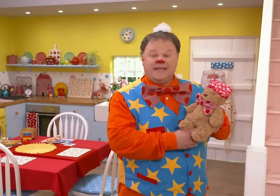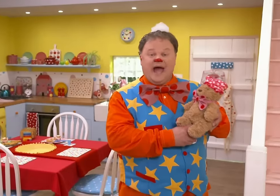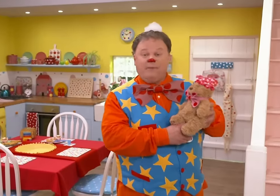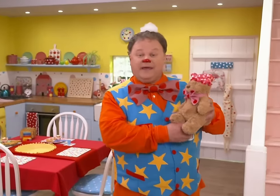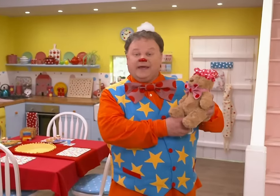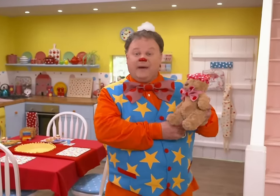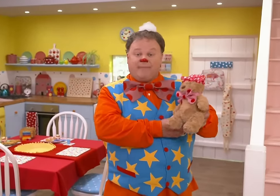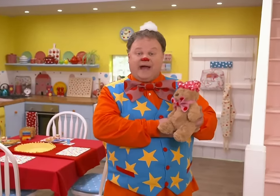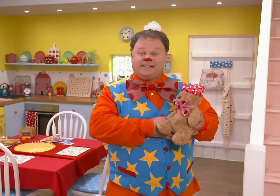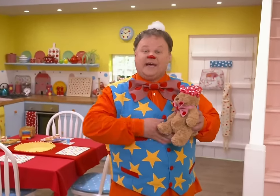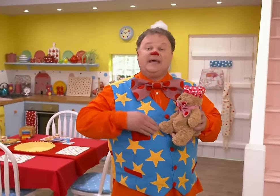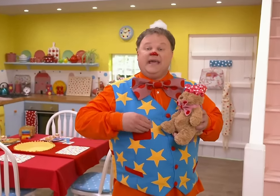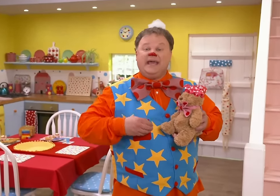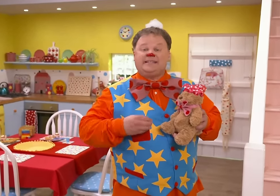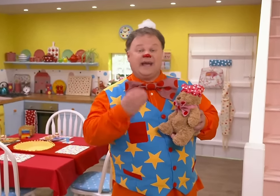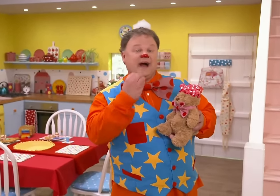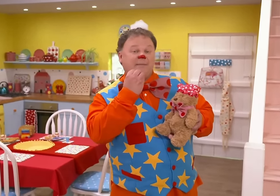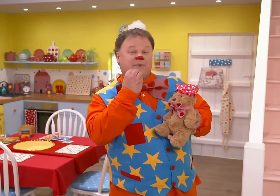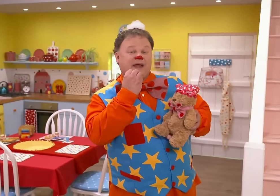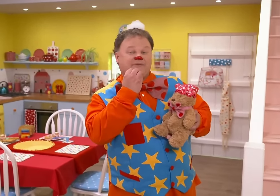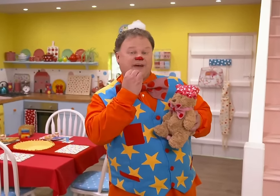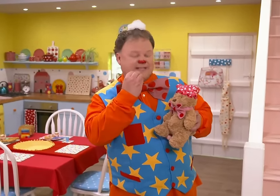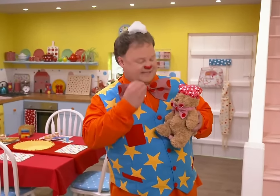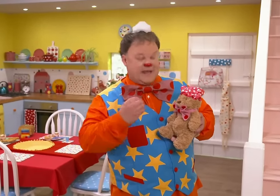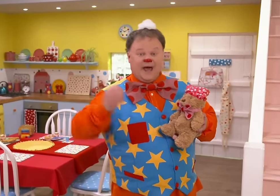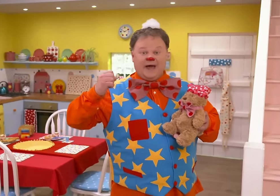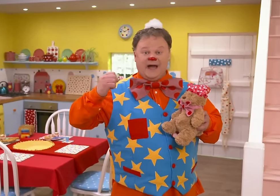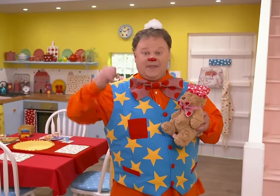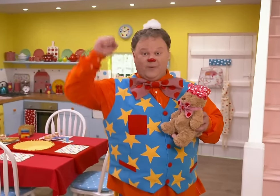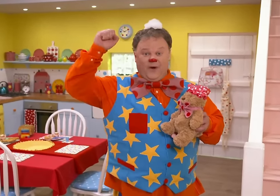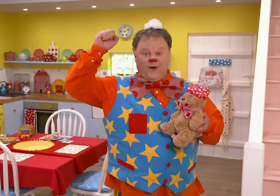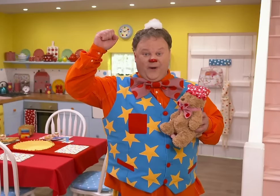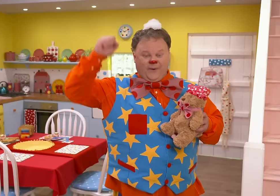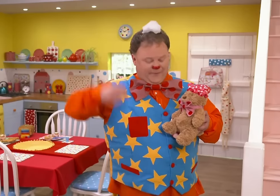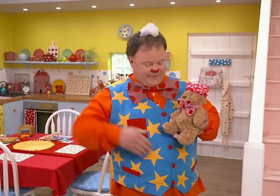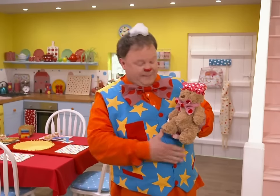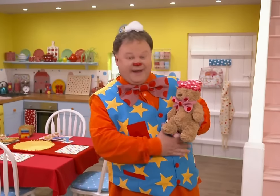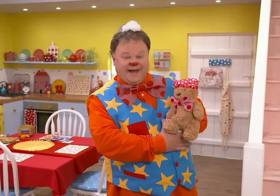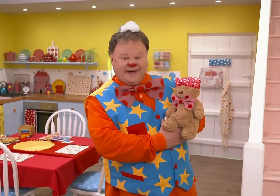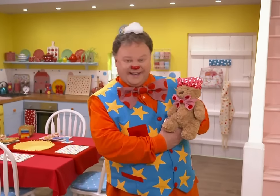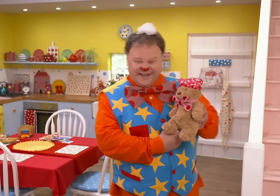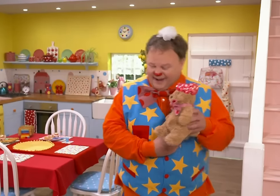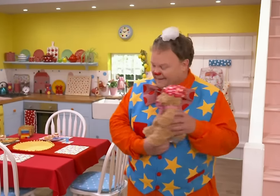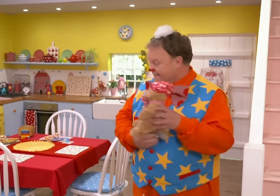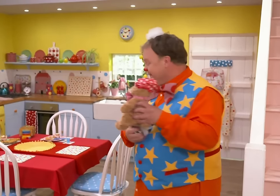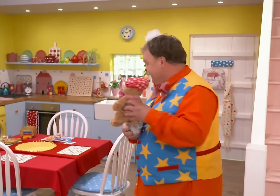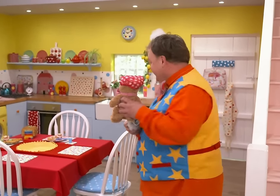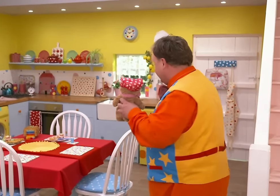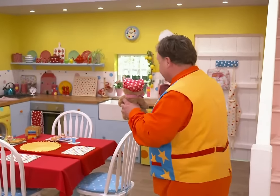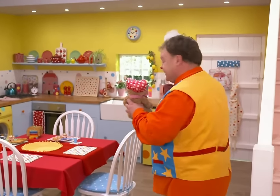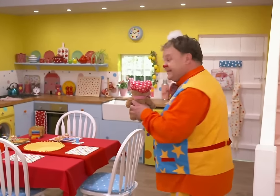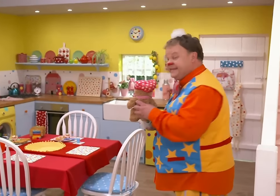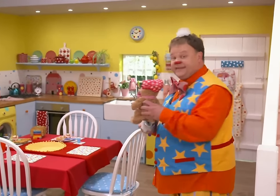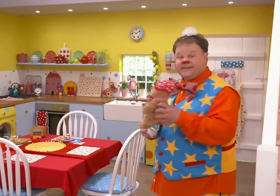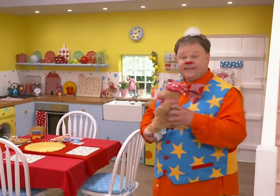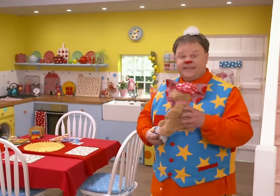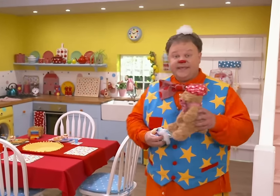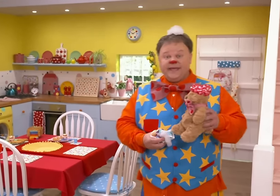Now we can get back to eating our breakfast. Another woohoo! Come on! Before you enjoy your breakfast, Mr.